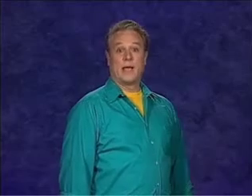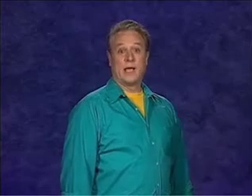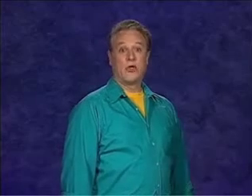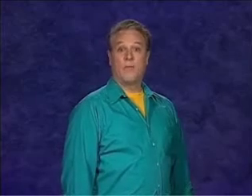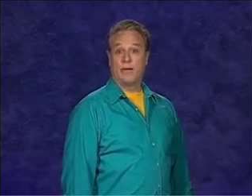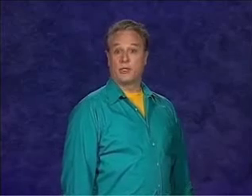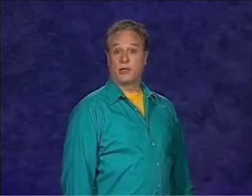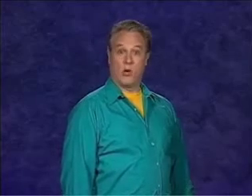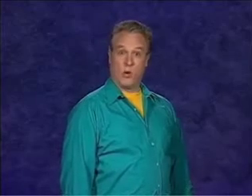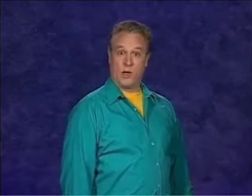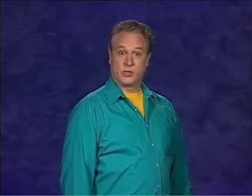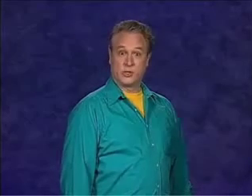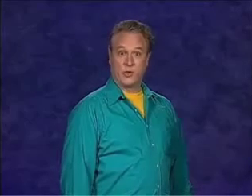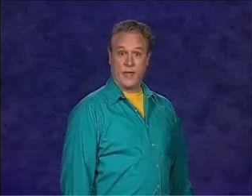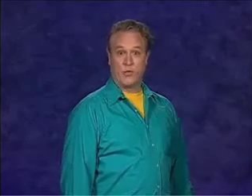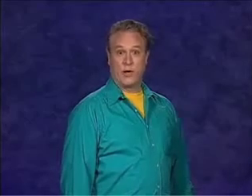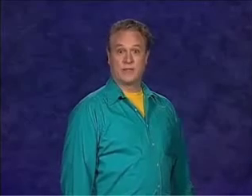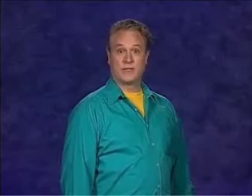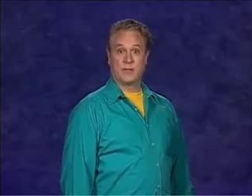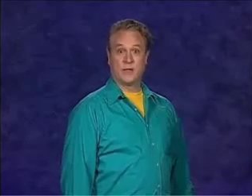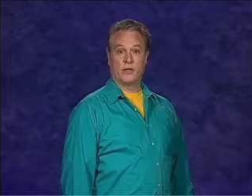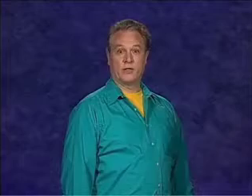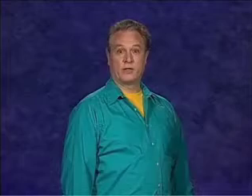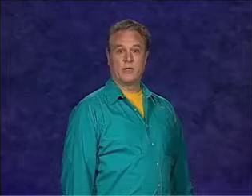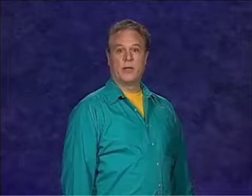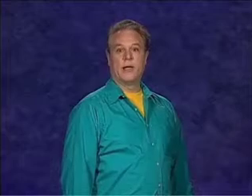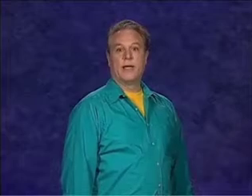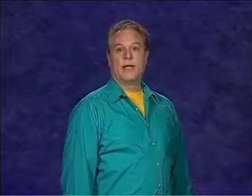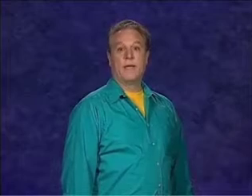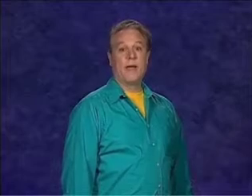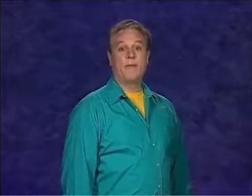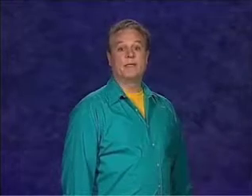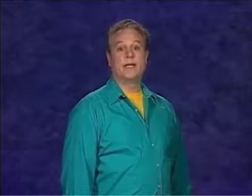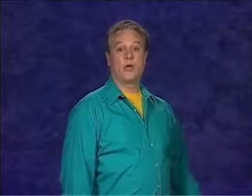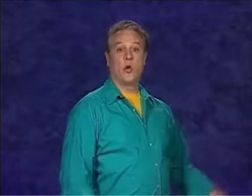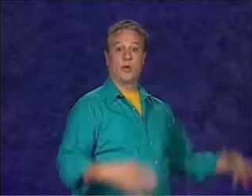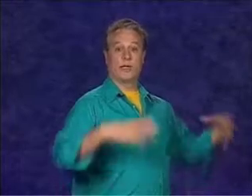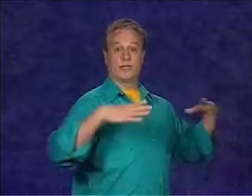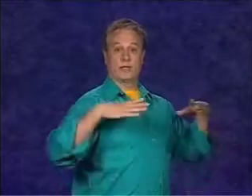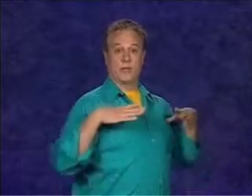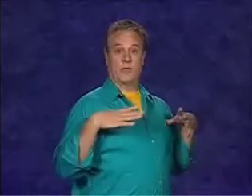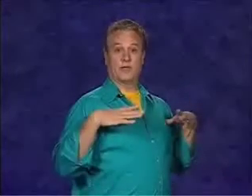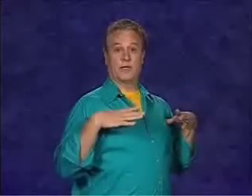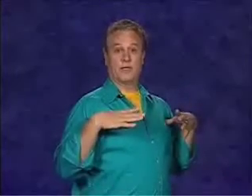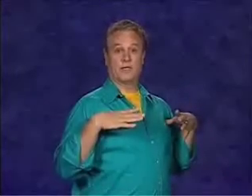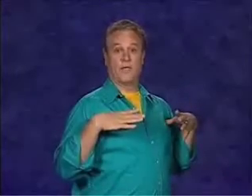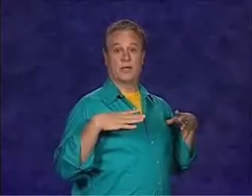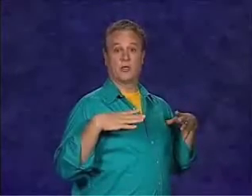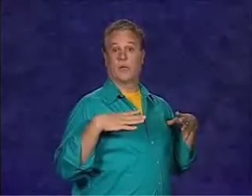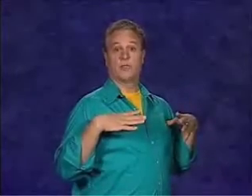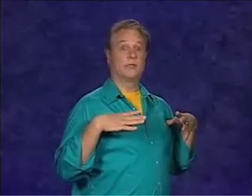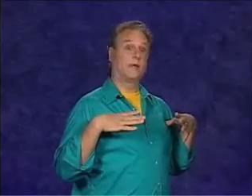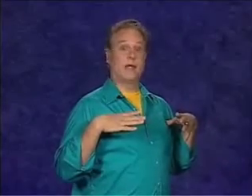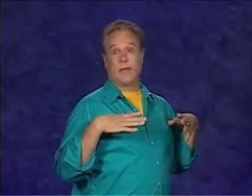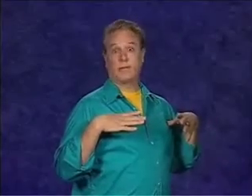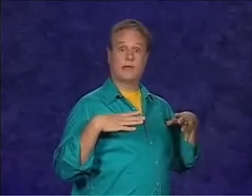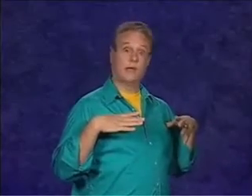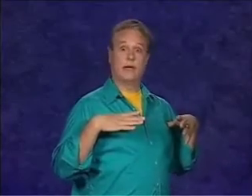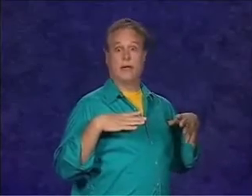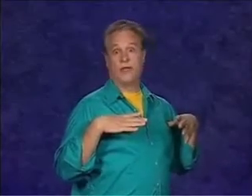Can you picture a well-to-do man wearing suspenders? He may be seen holding his suspenders in this fashion while doing absolutely